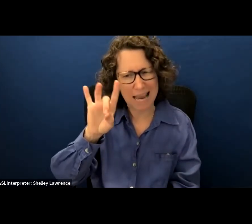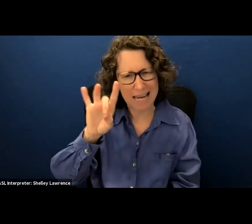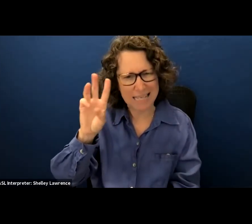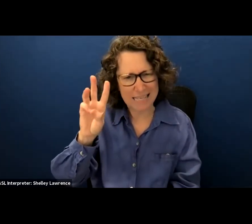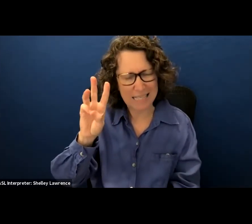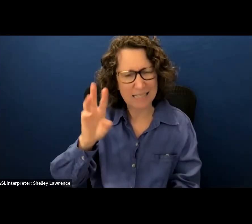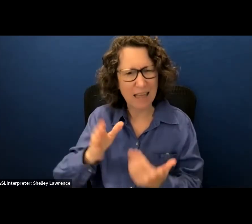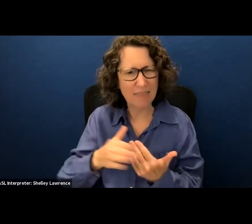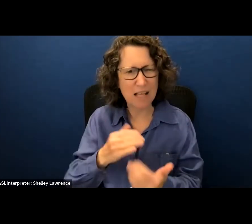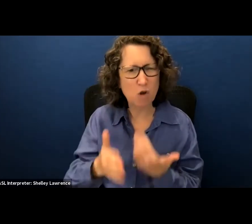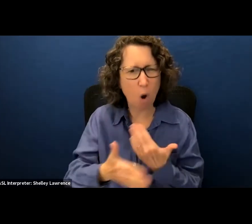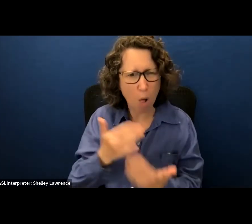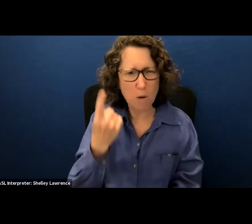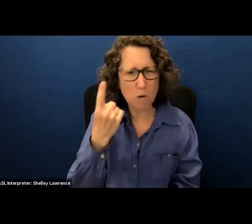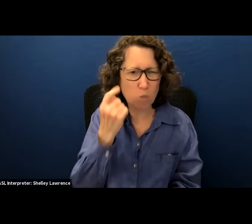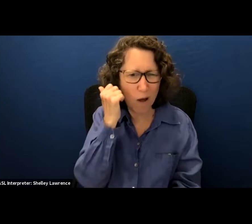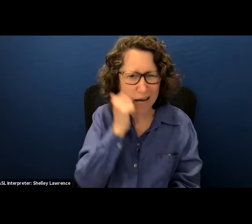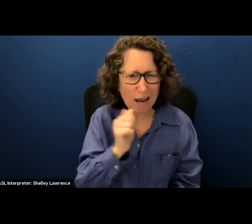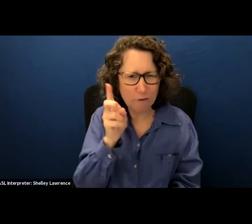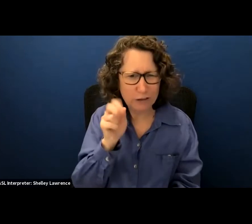That's nearly 1 per day.